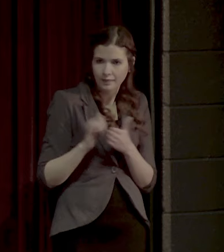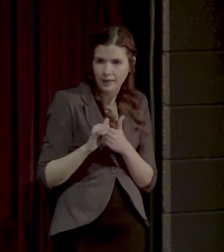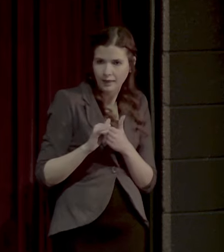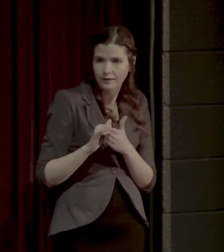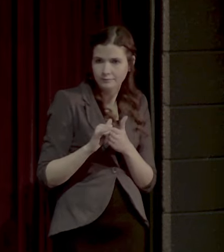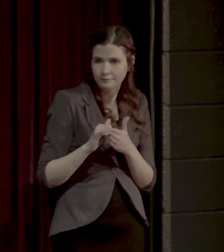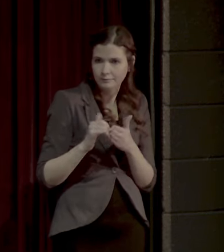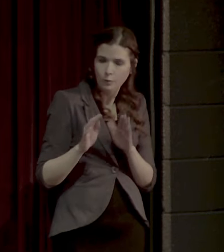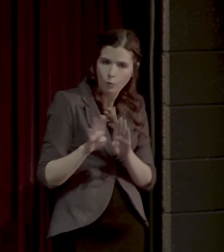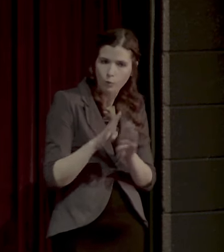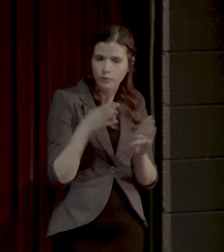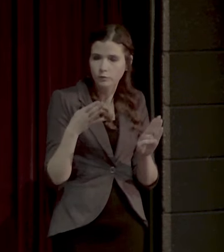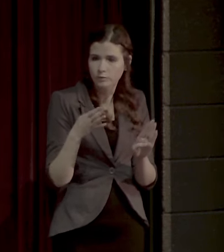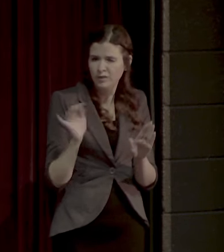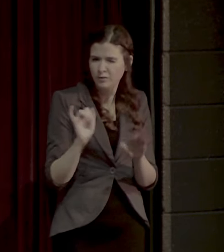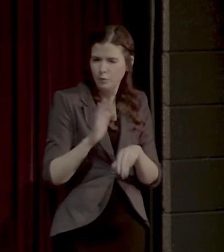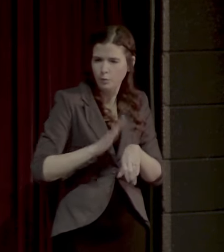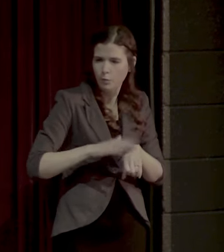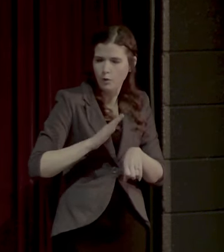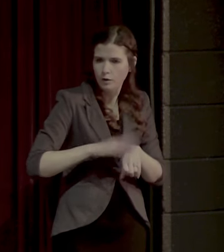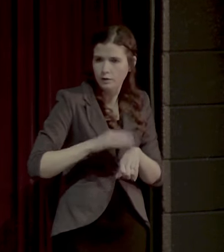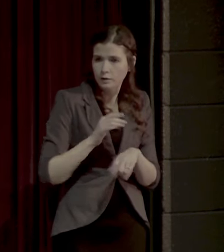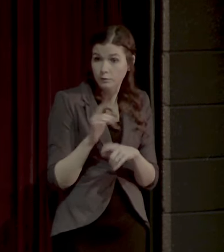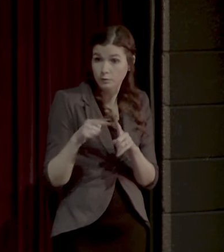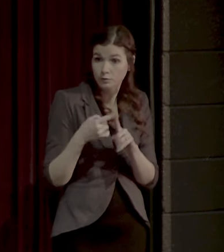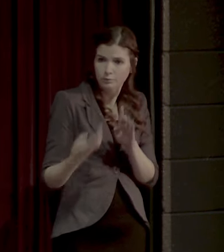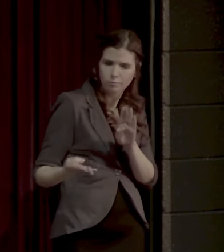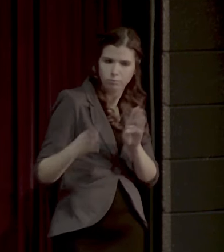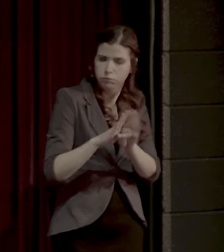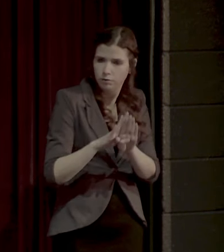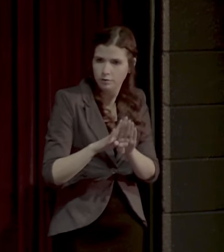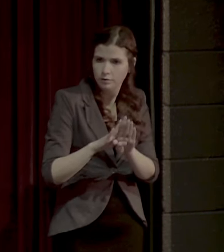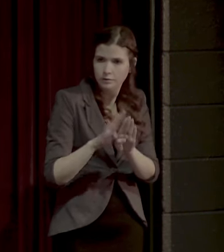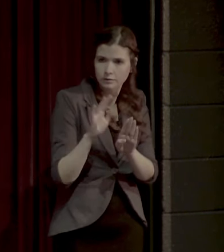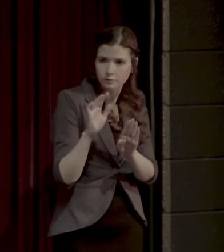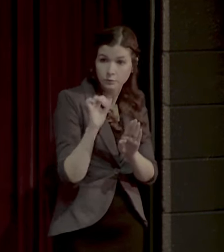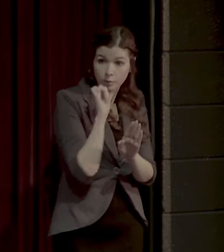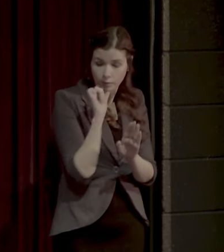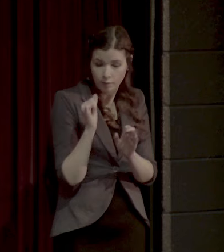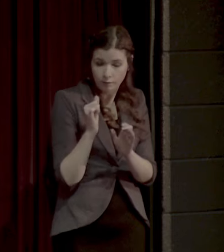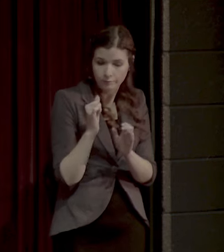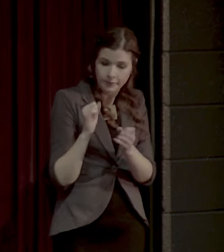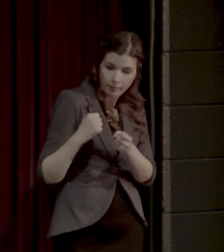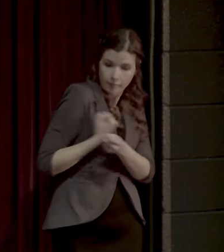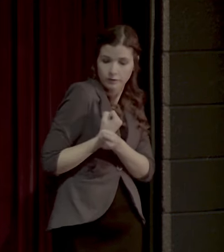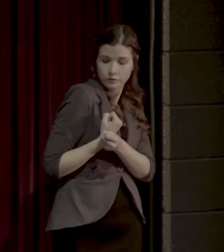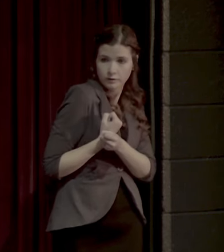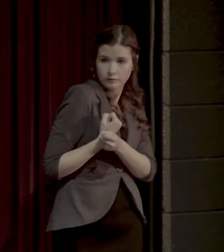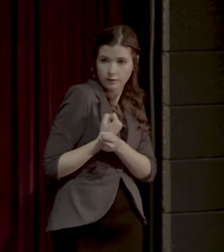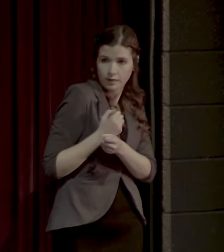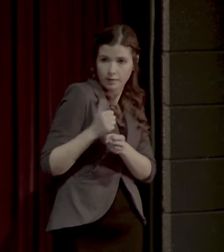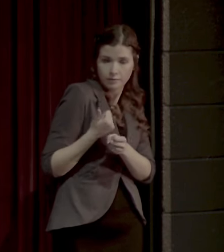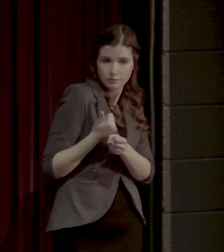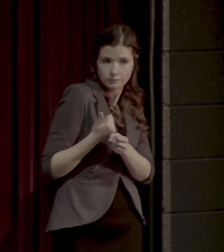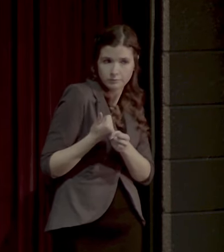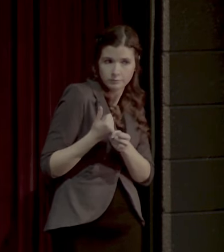warning. When you close your door, not only do you lock yourself in, you lock others